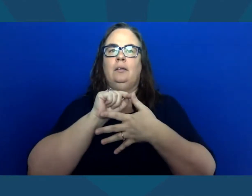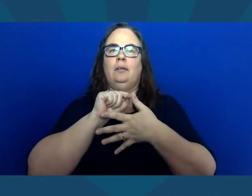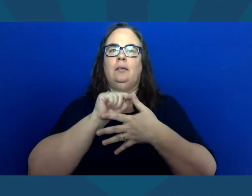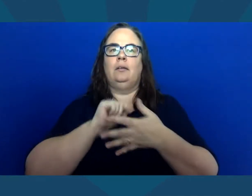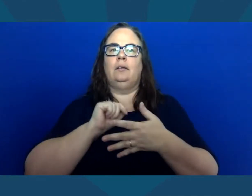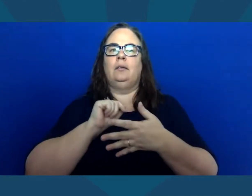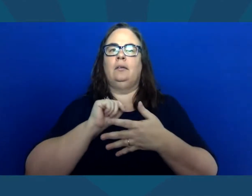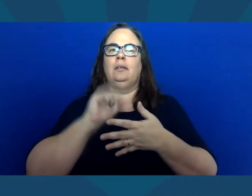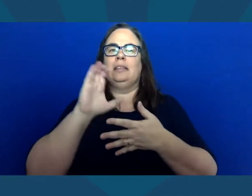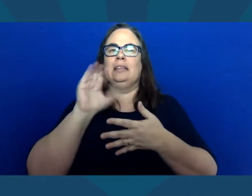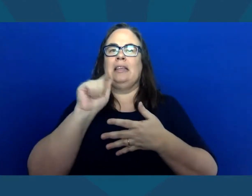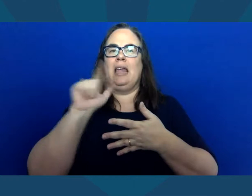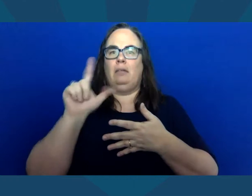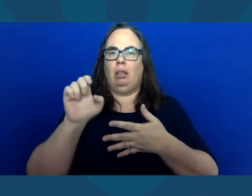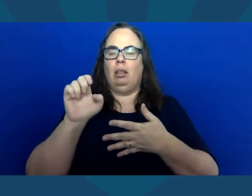economic history: